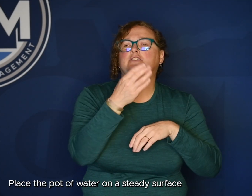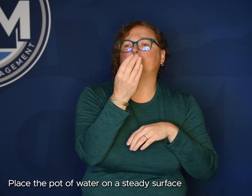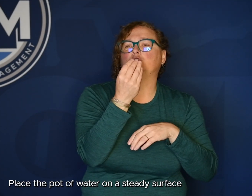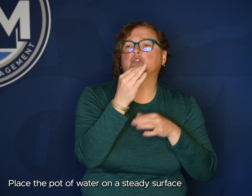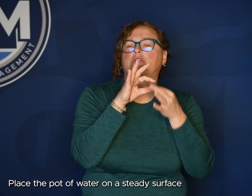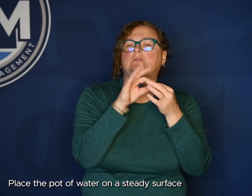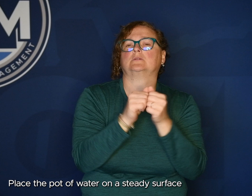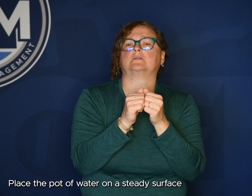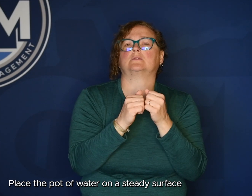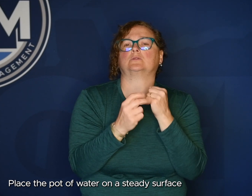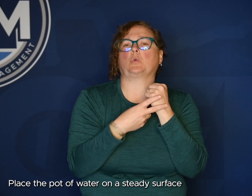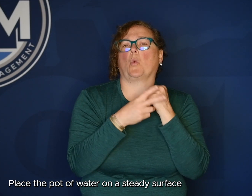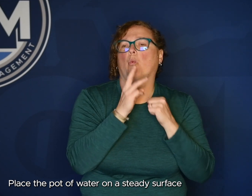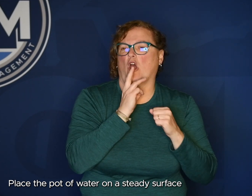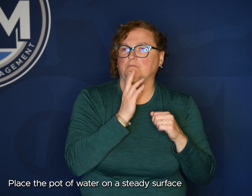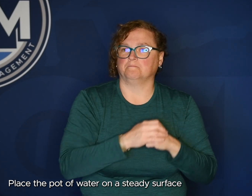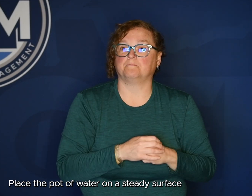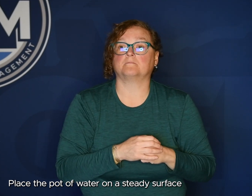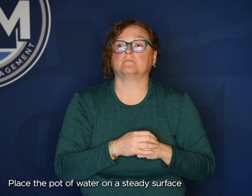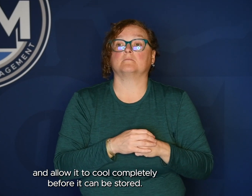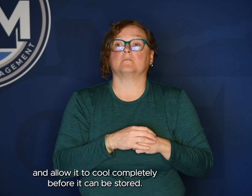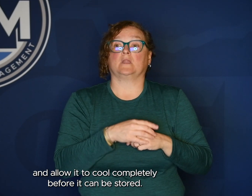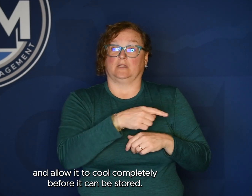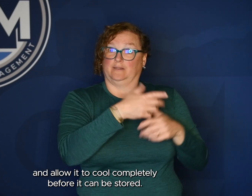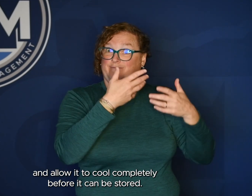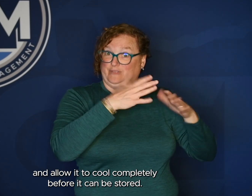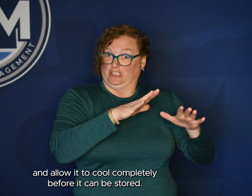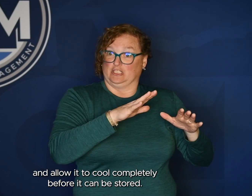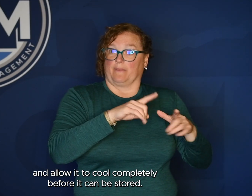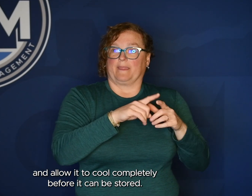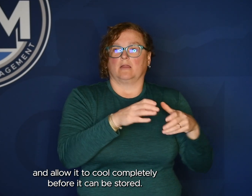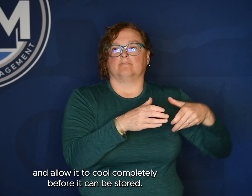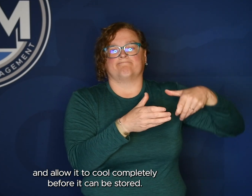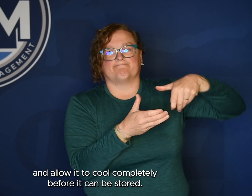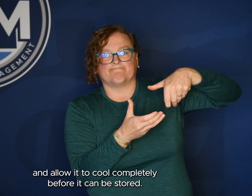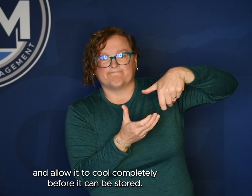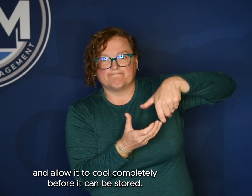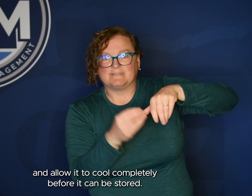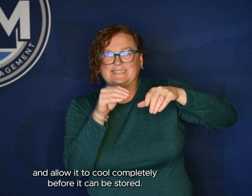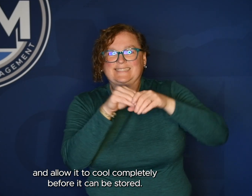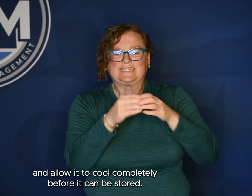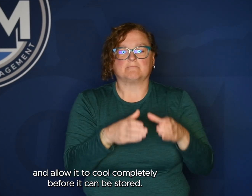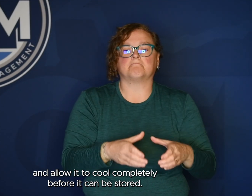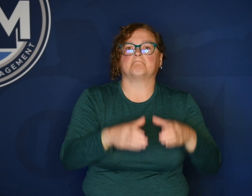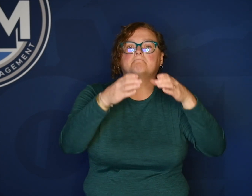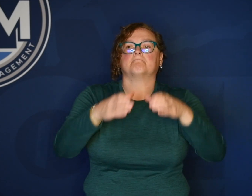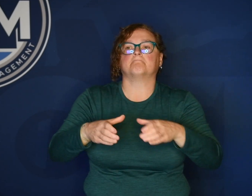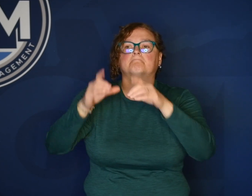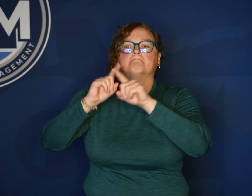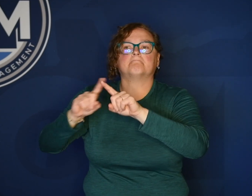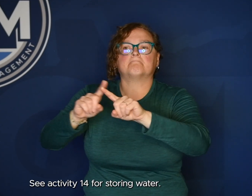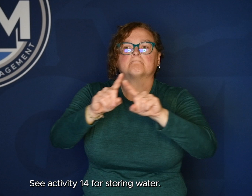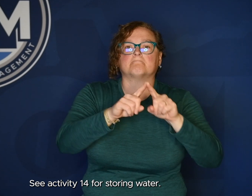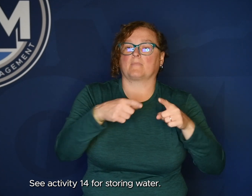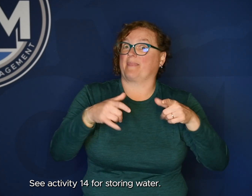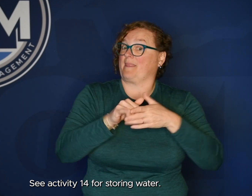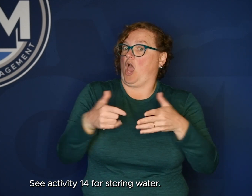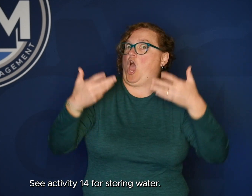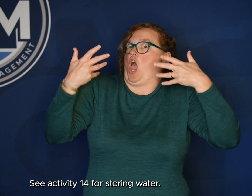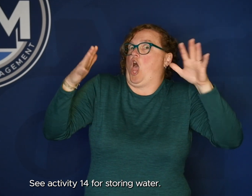Place the pot of water on a steady surface and allow it to cool completely before it can be stored. See Activity 14